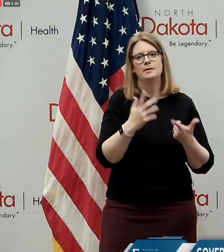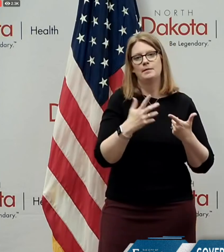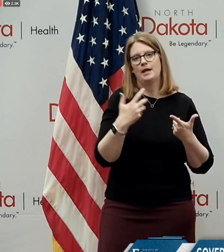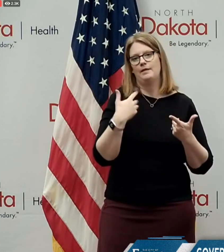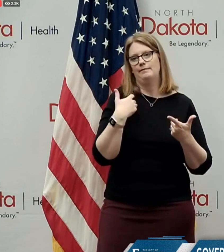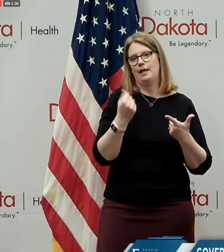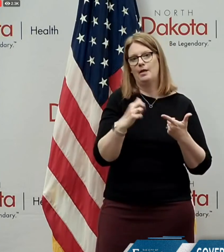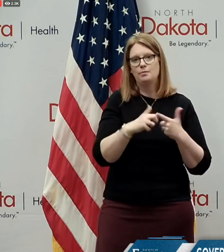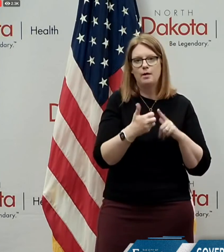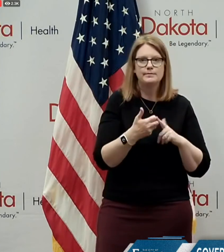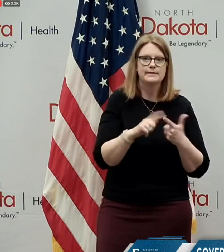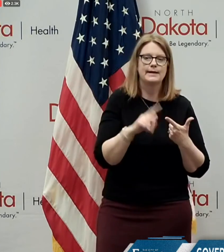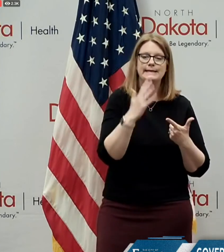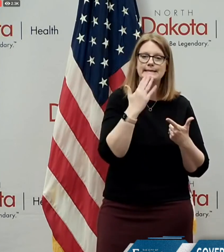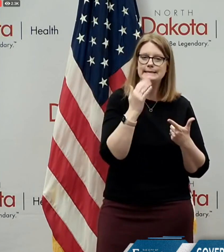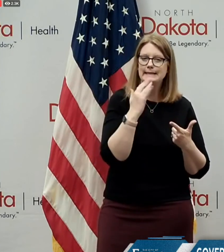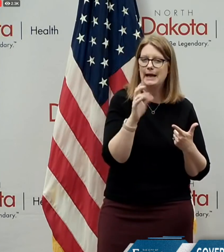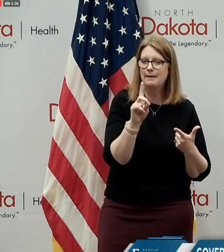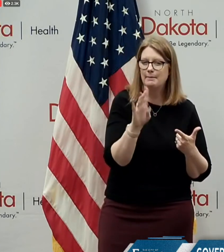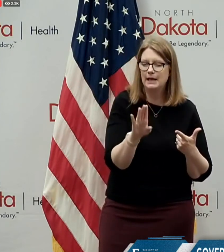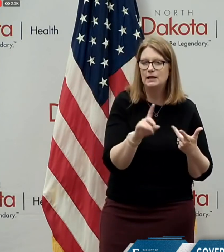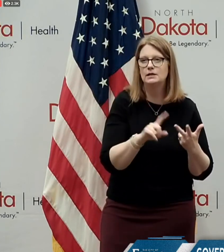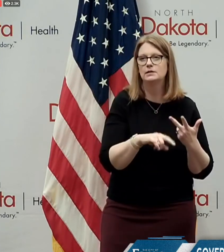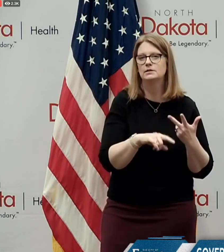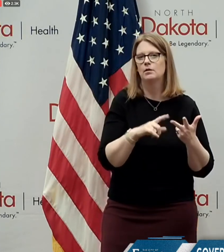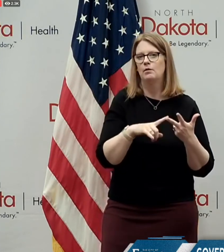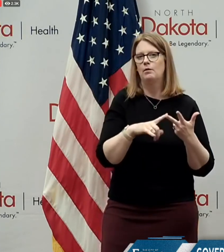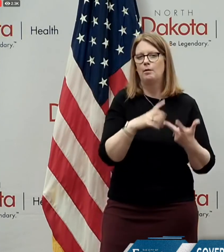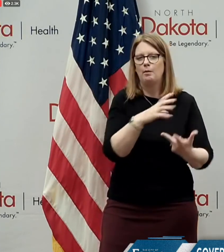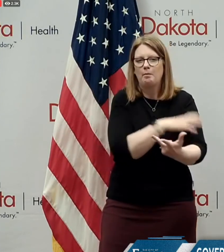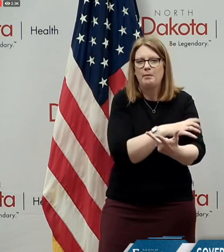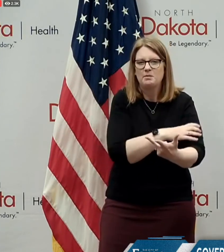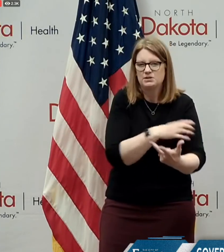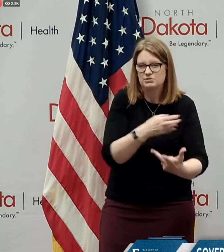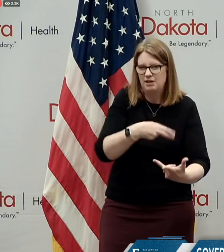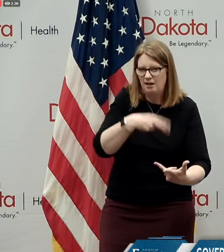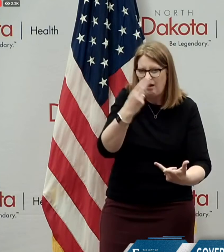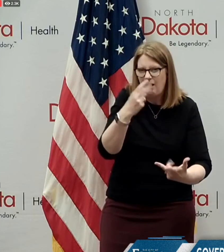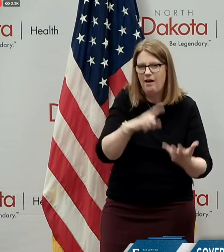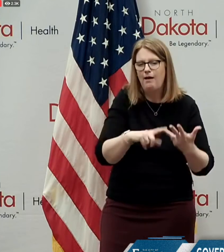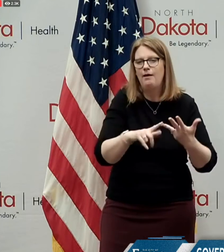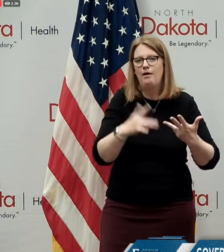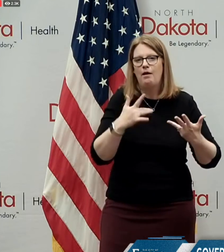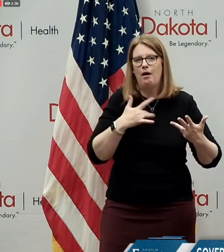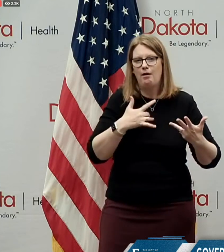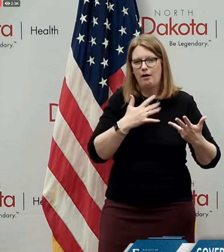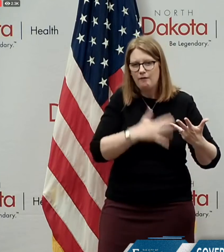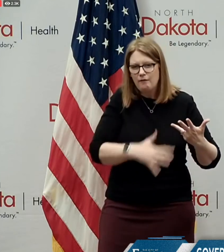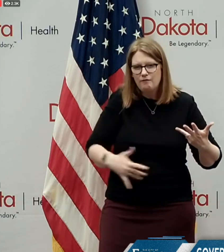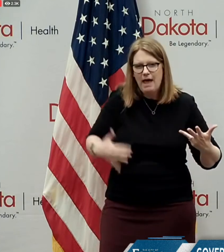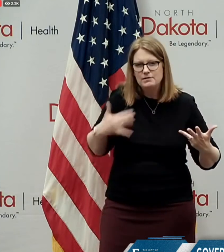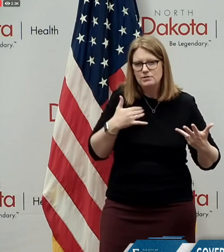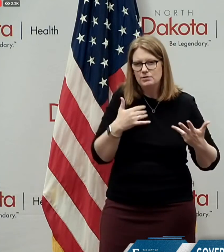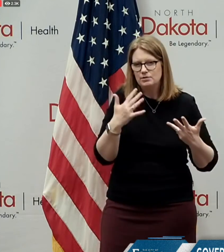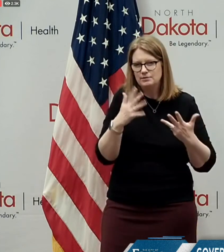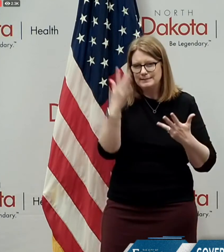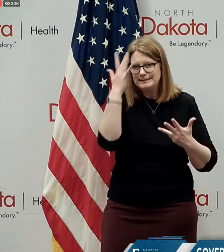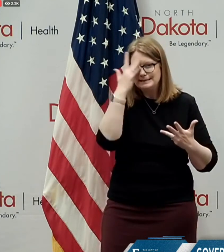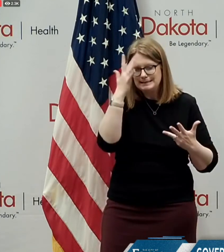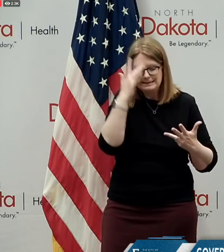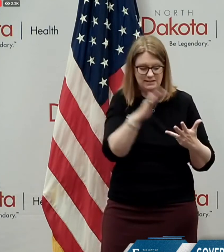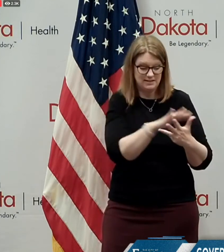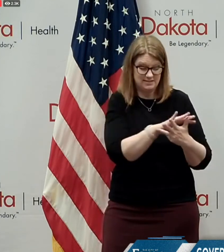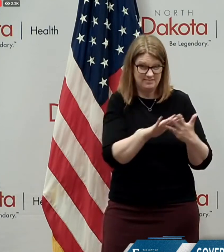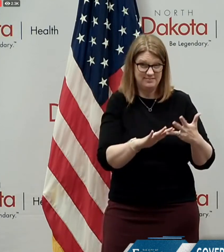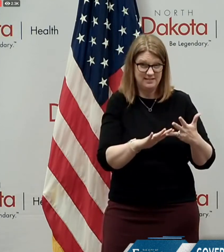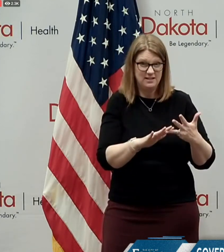challenges, whether it's diabetes or high blood pressure or cardiovascular disease, and we know that there's that